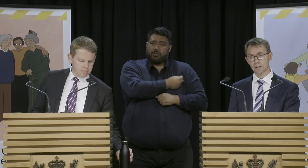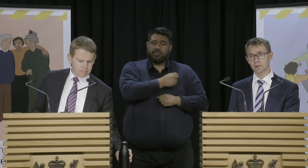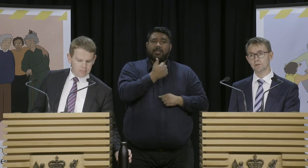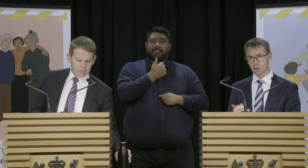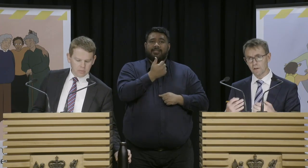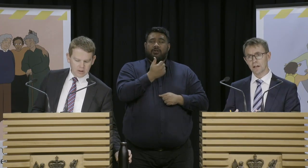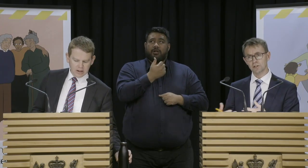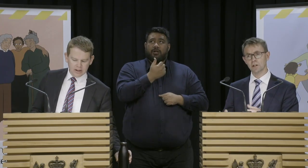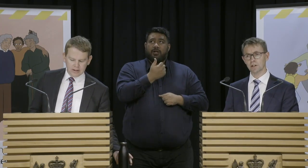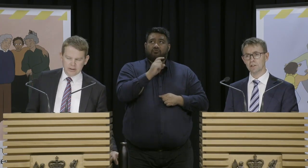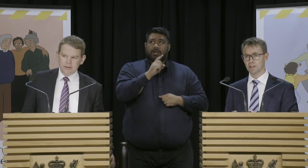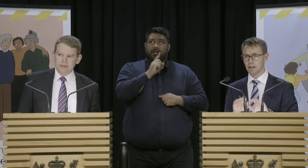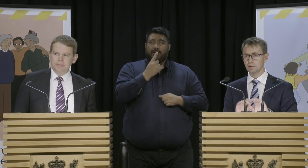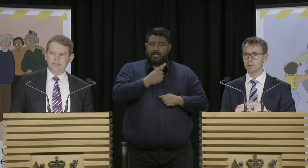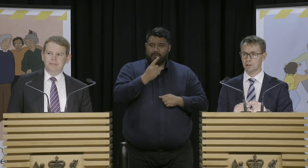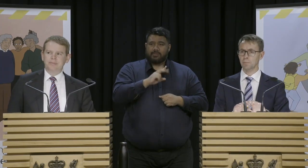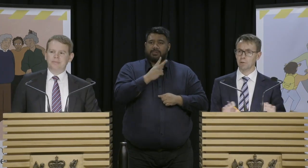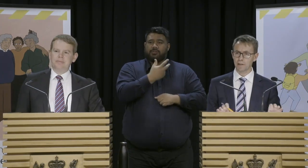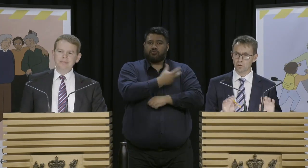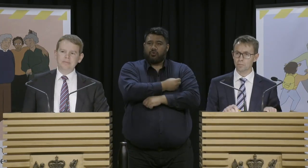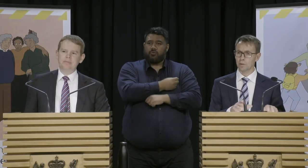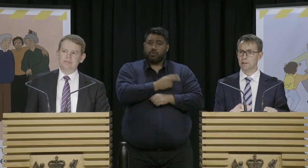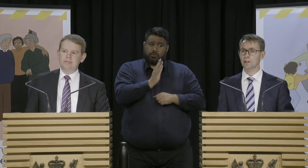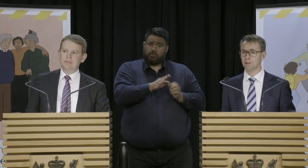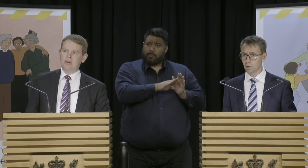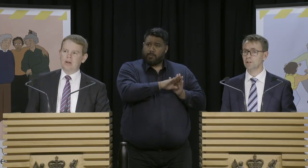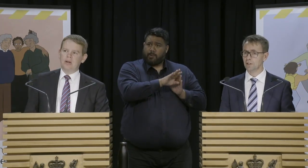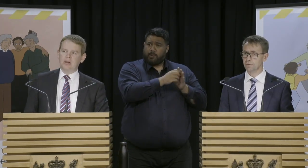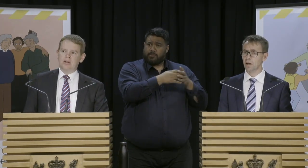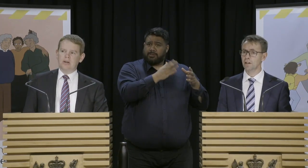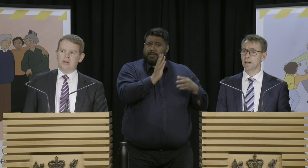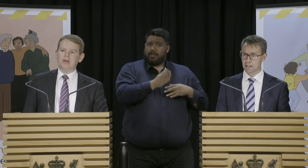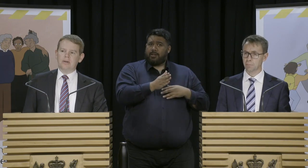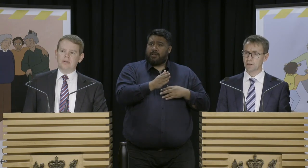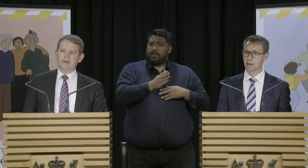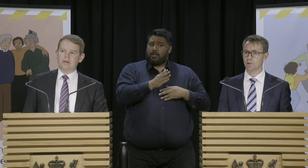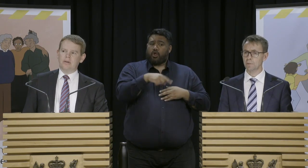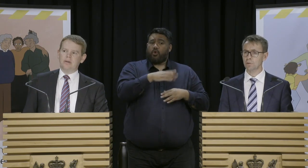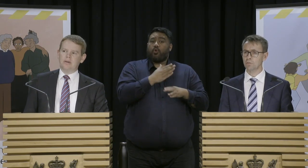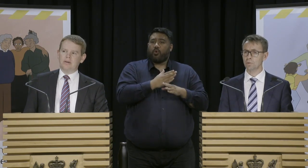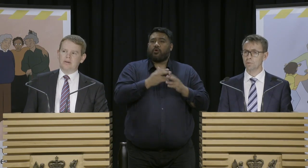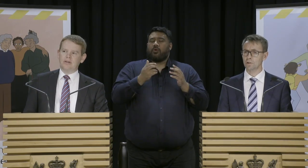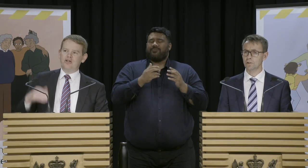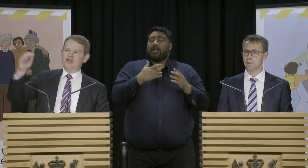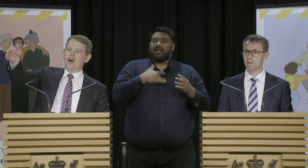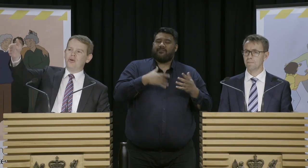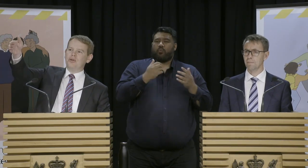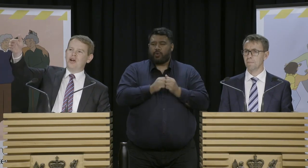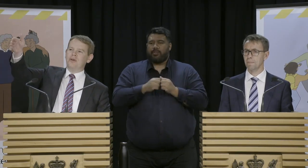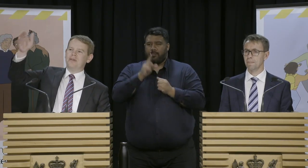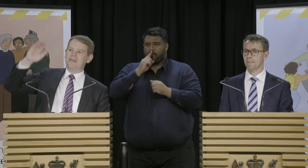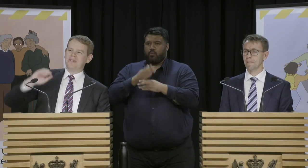611 a second dose. So it's still increasing, and that is people in that group who are identified as being household members of border workers.